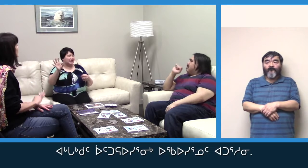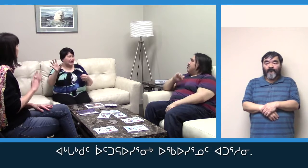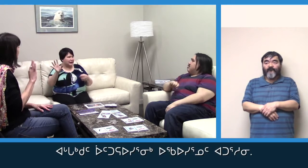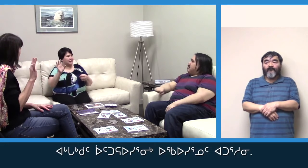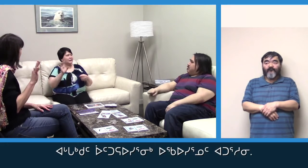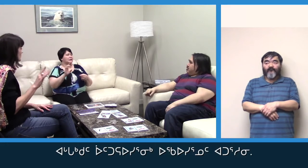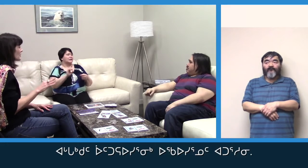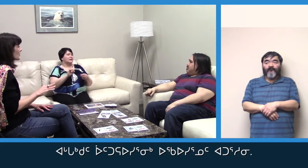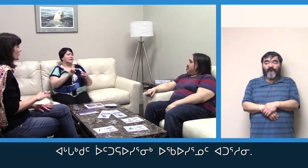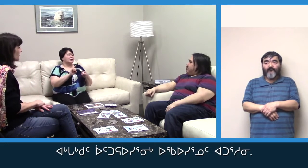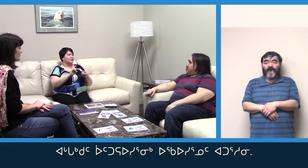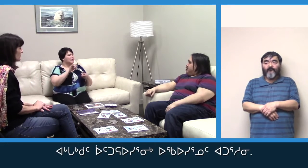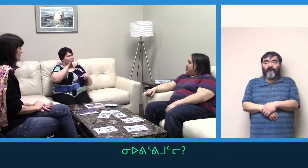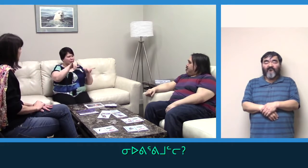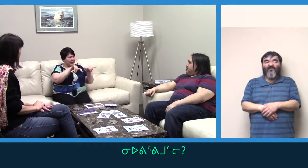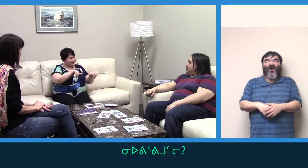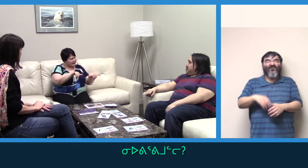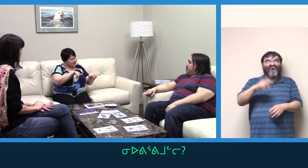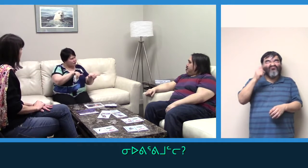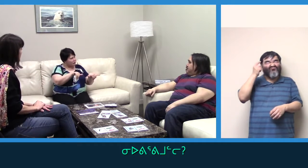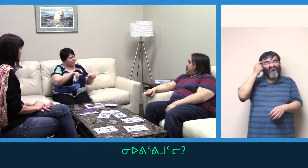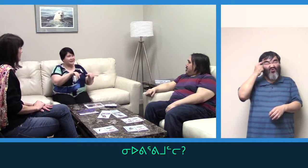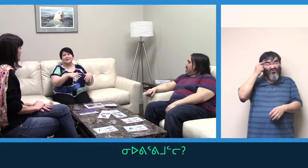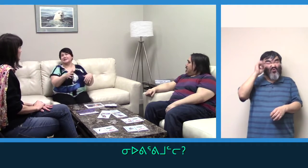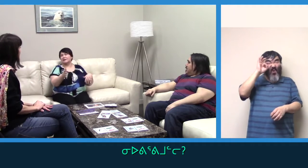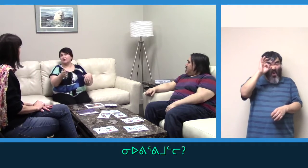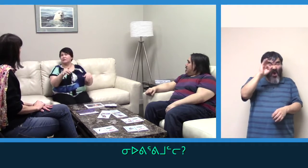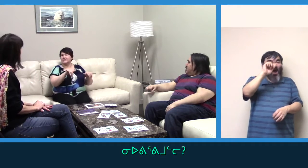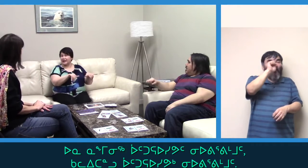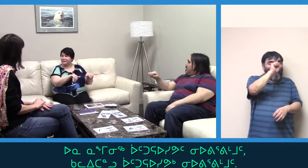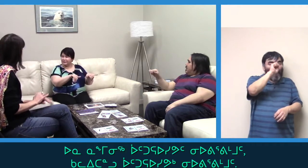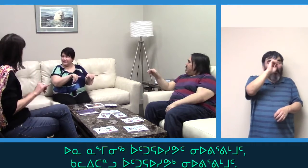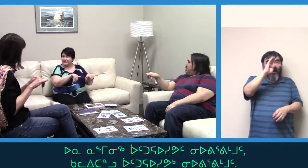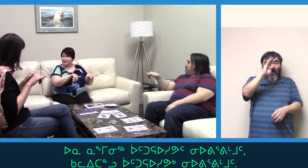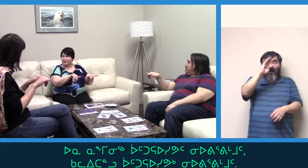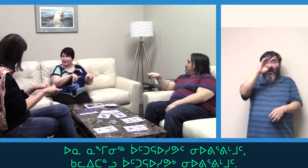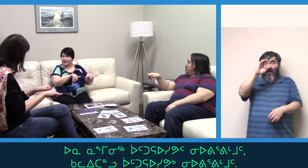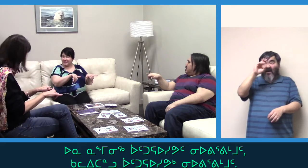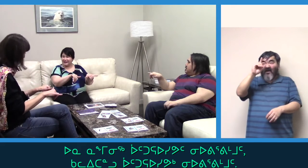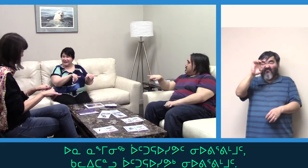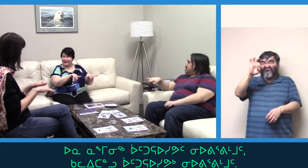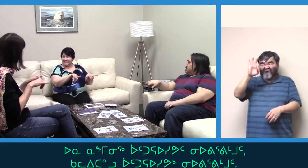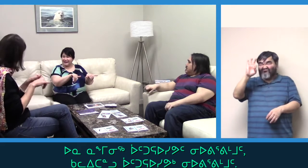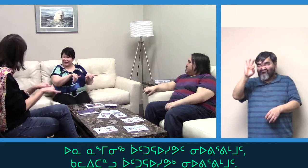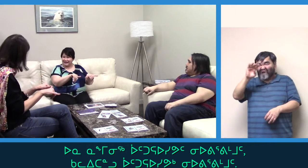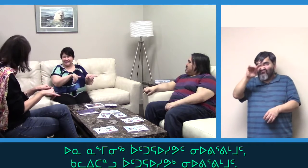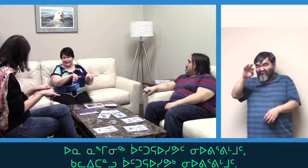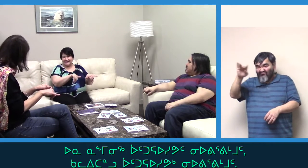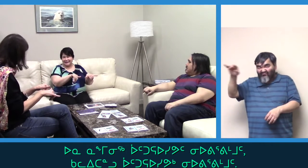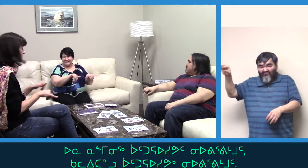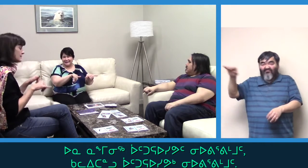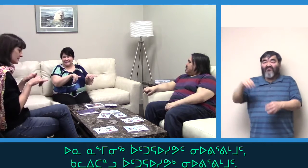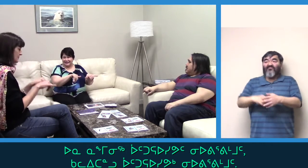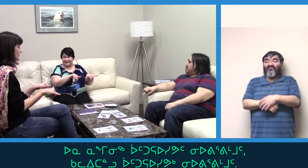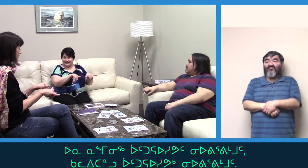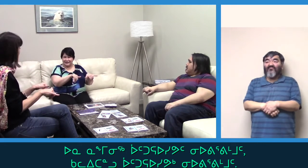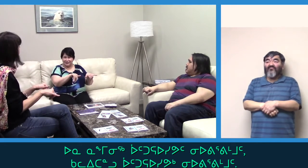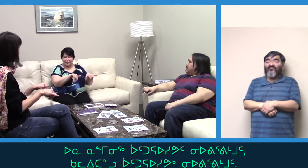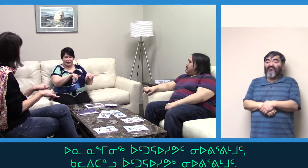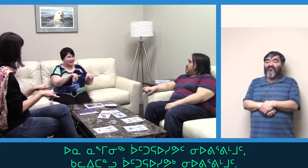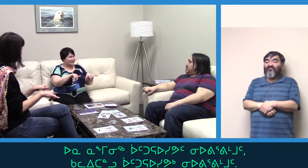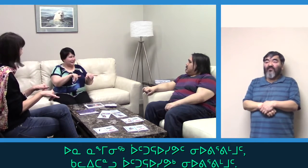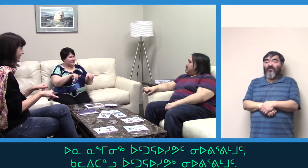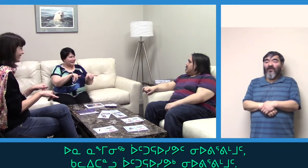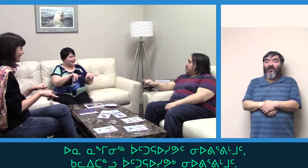Finger spelling. What about at the store? This is our own sign for the store. Oh, you and CLAYTON. Yeah. This is the store.